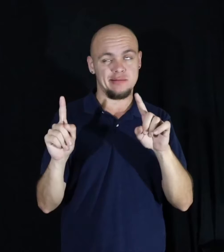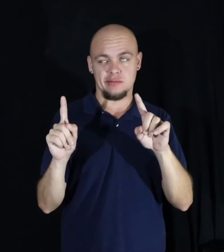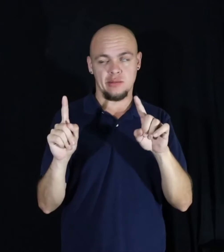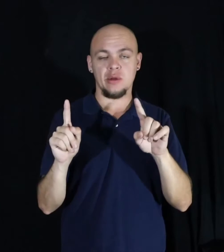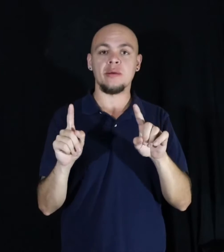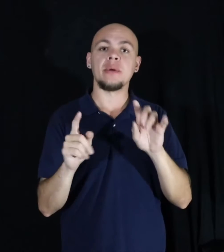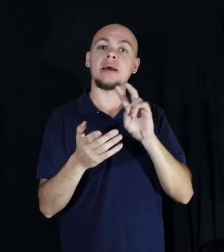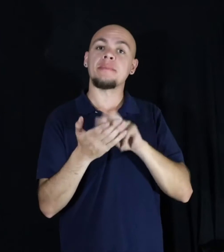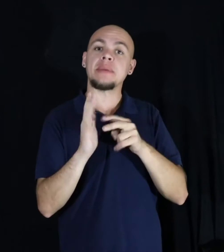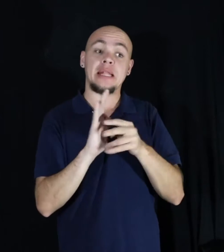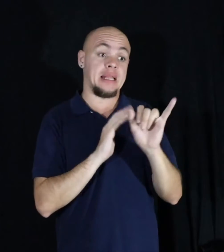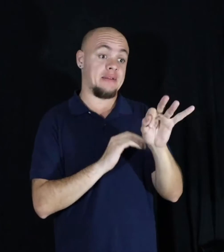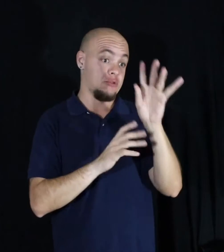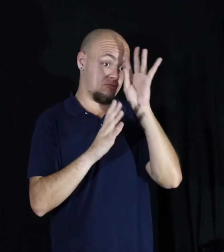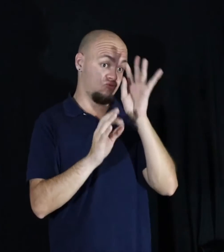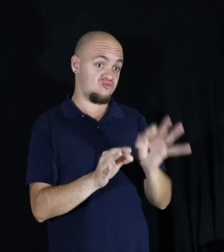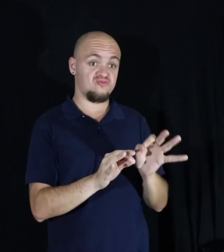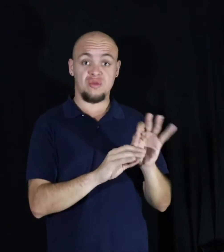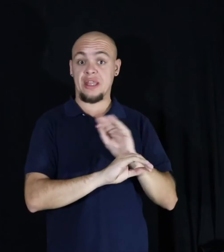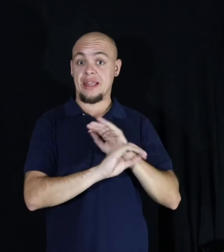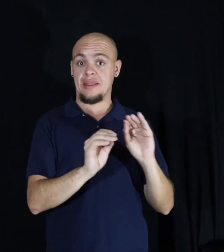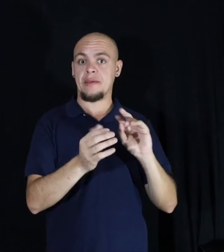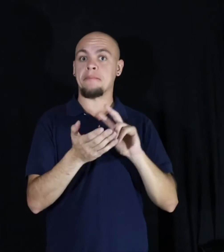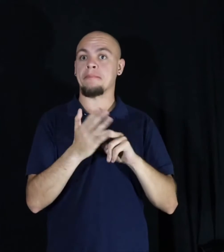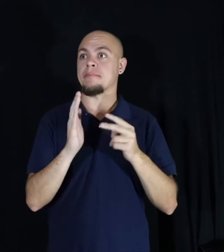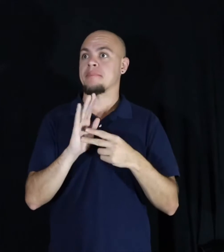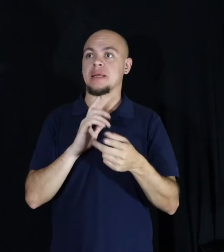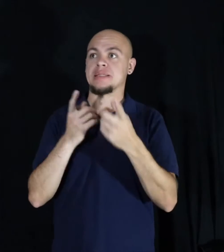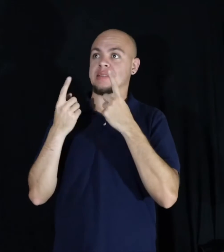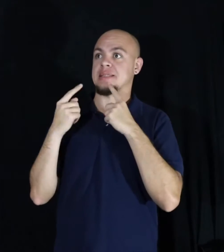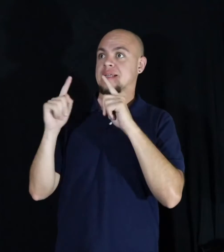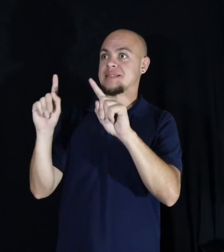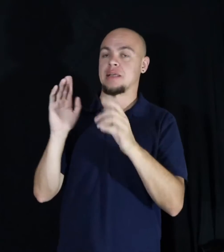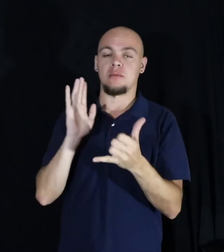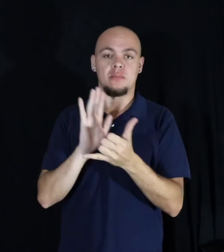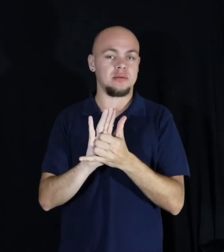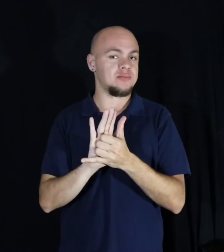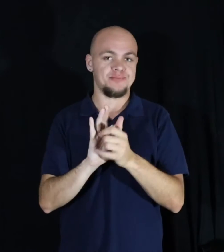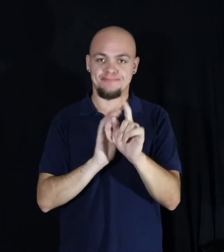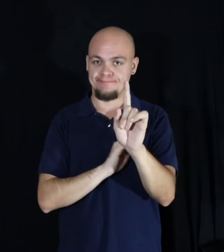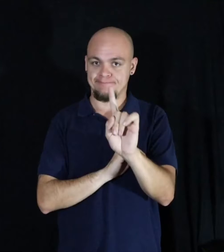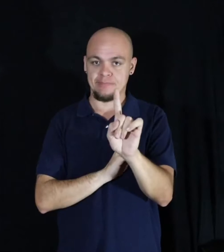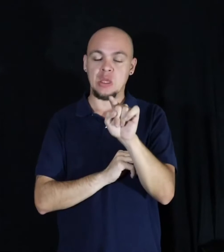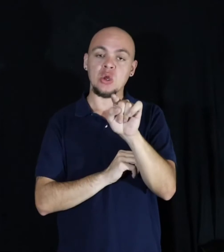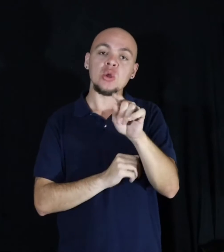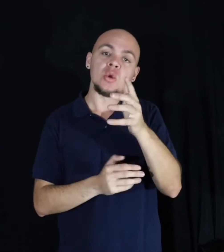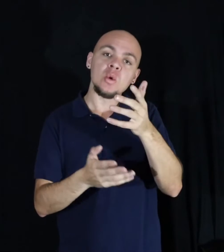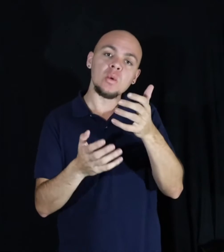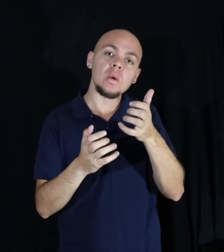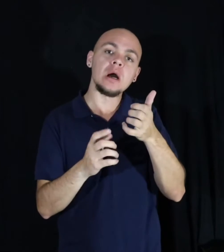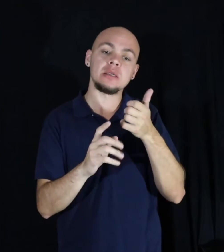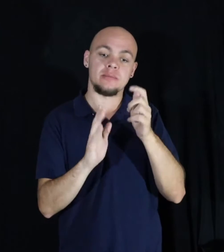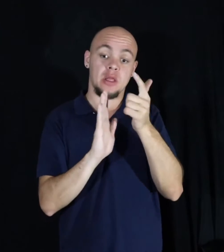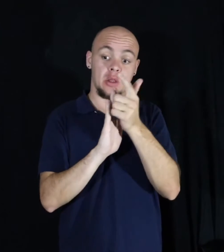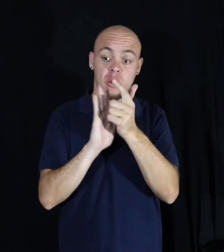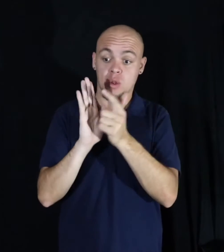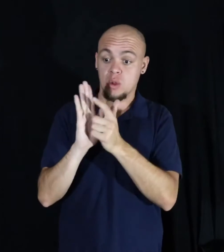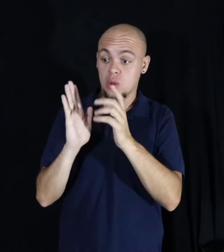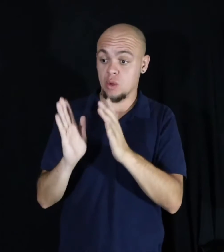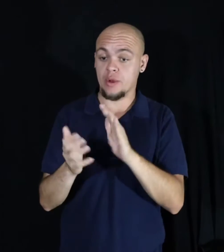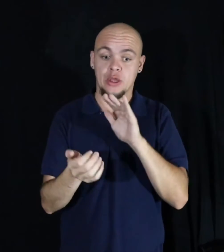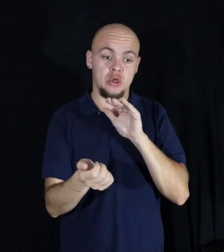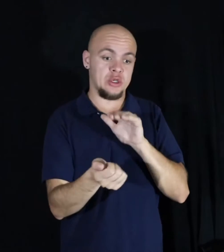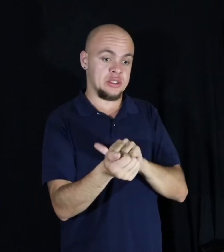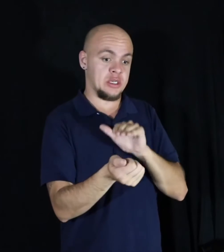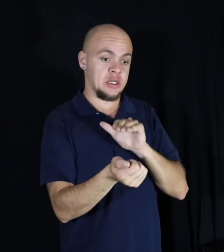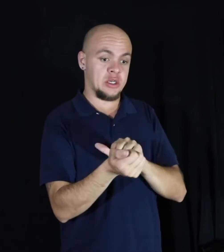not getting a degree will give you zero chances at being successful. Now, whether you want to be a lawyer or a doctor, of course, in